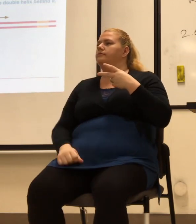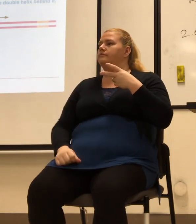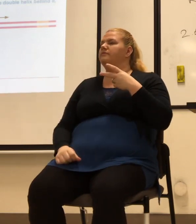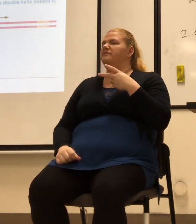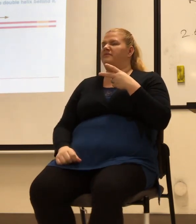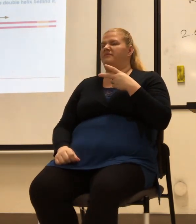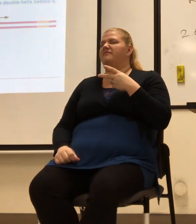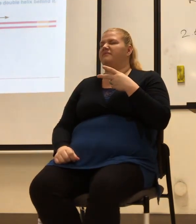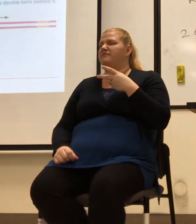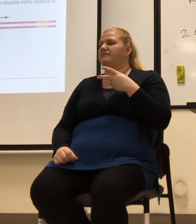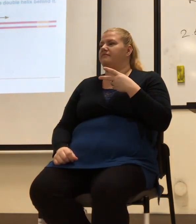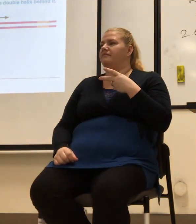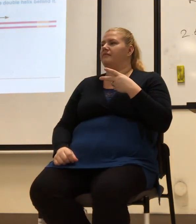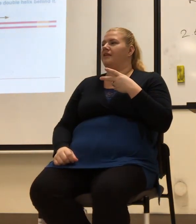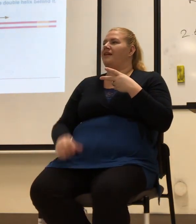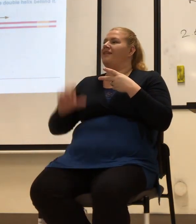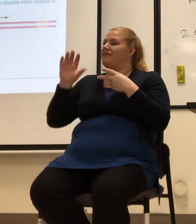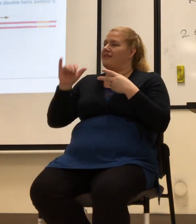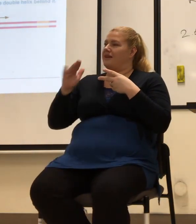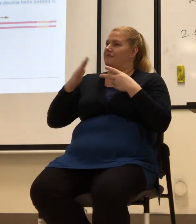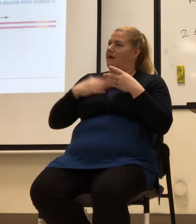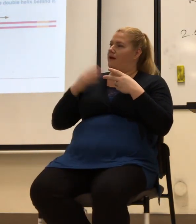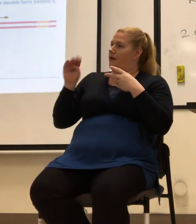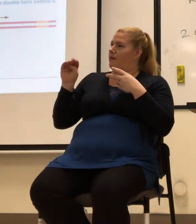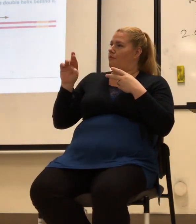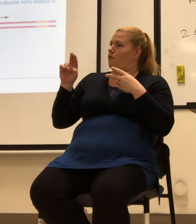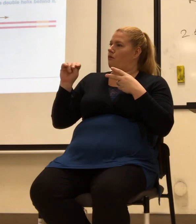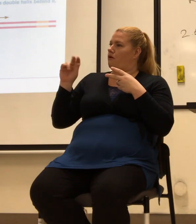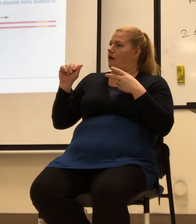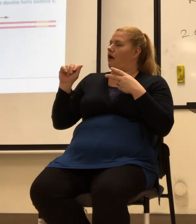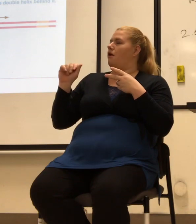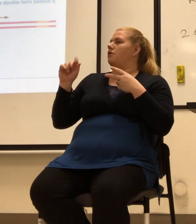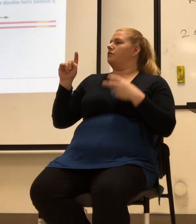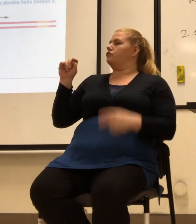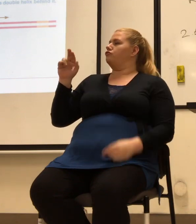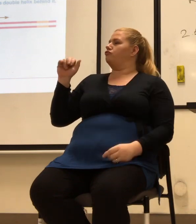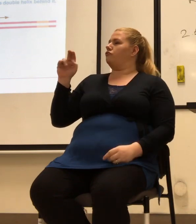that's my mRNA transcript.